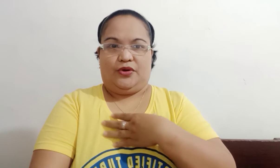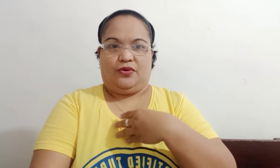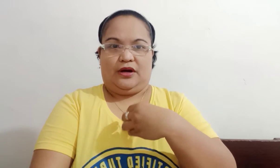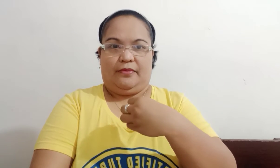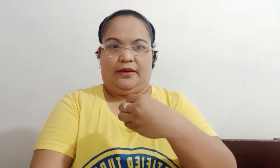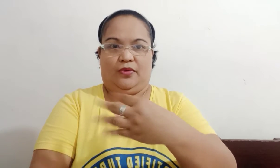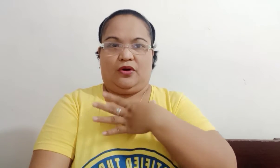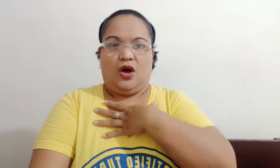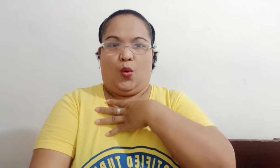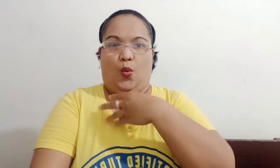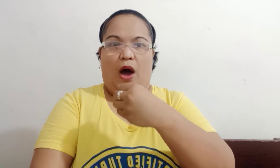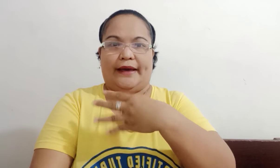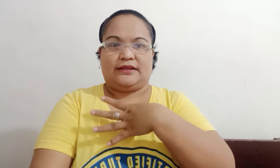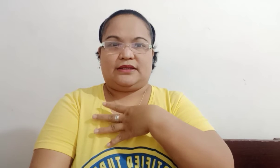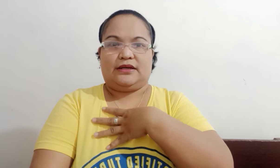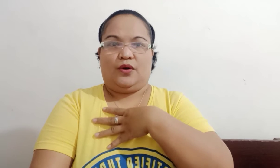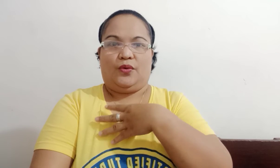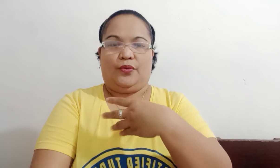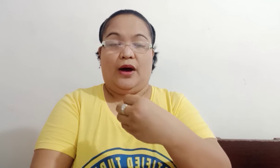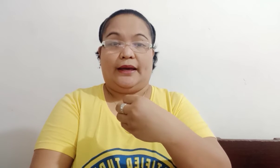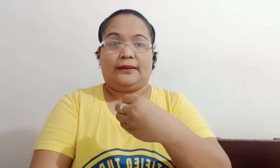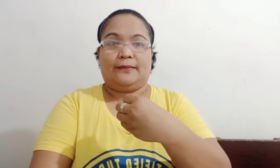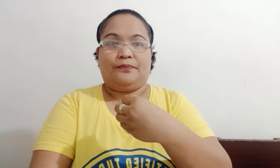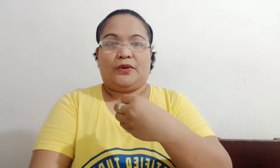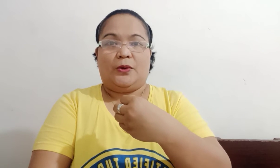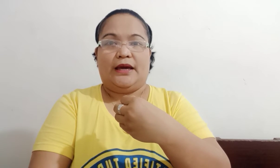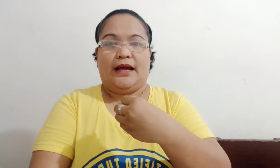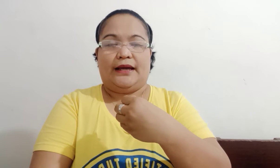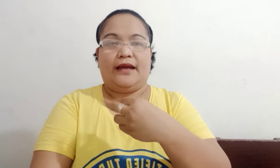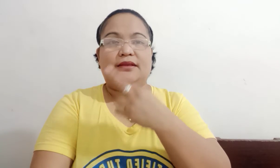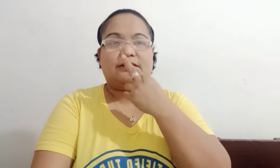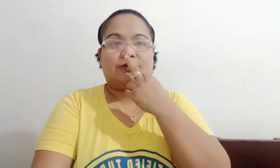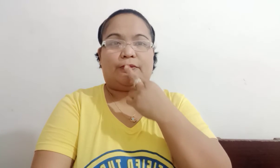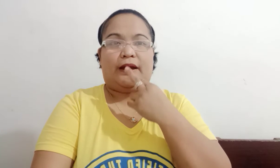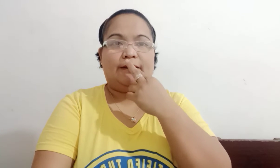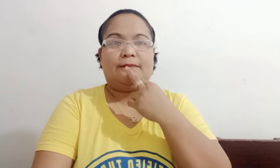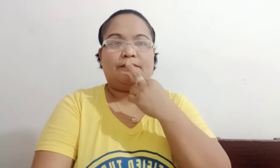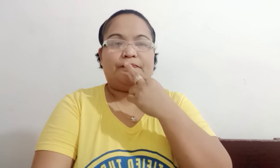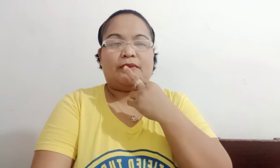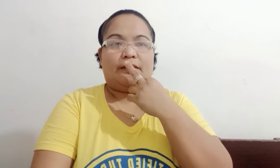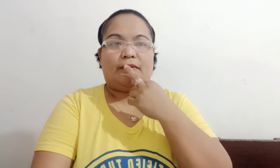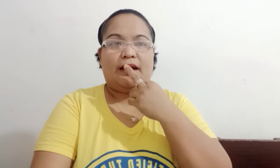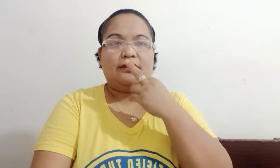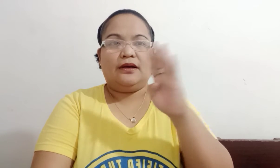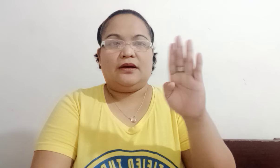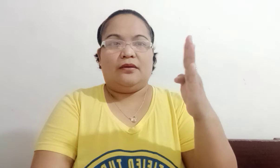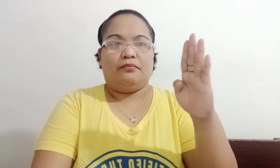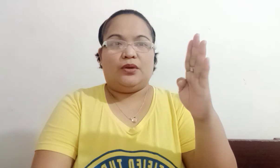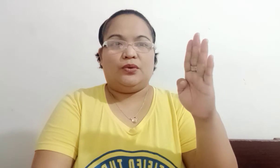yung kamay mo, white, white. Okay, again, this is red, red, blue,